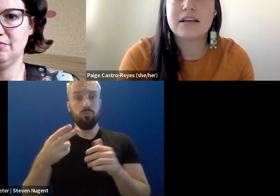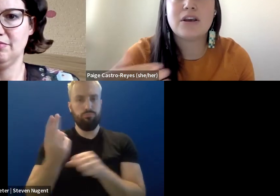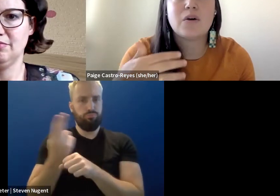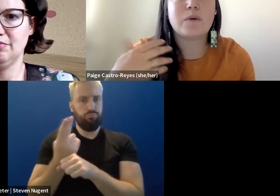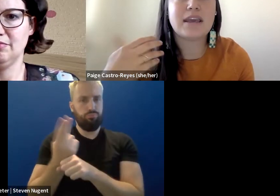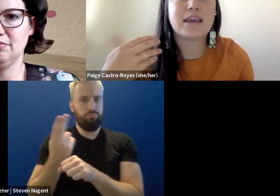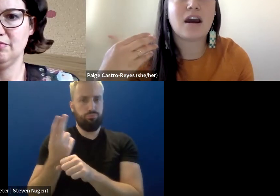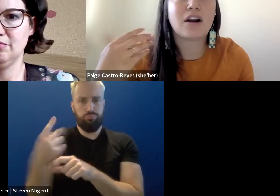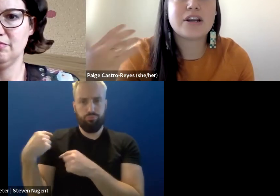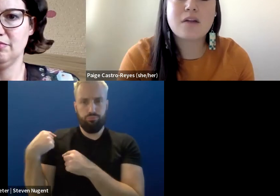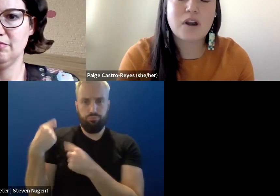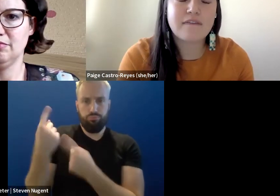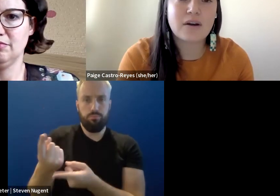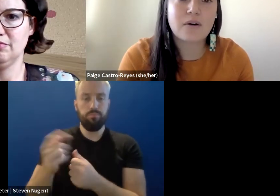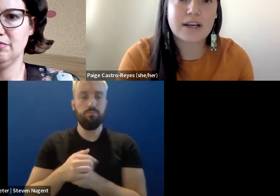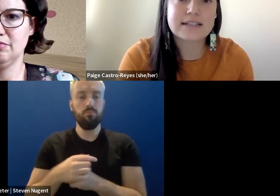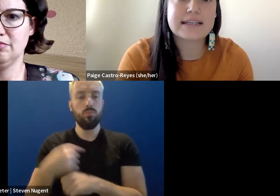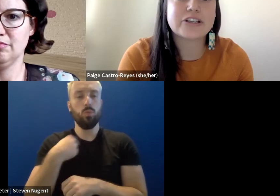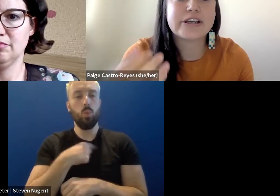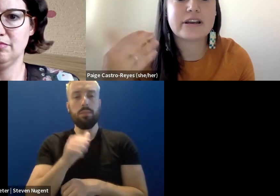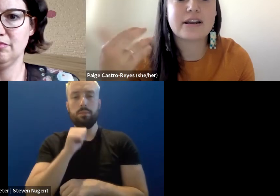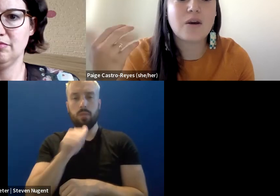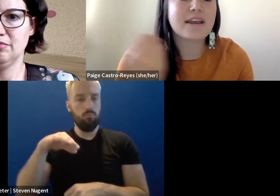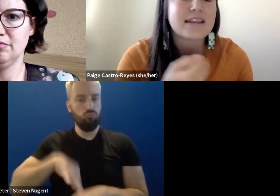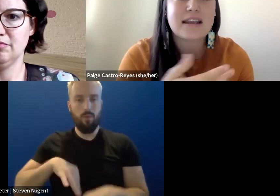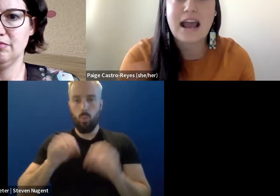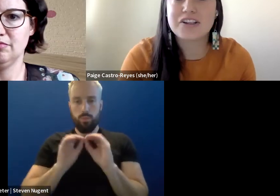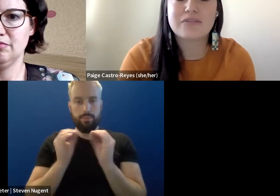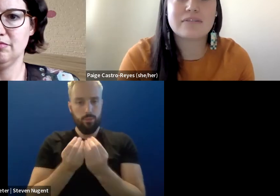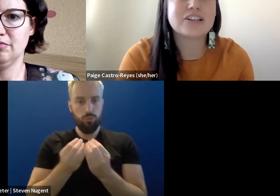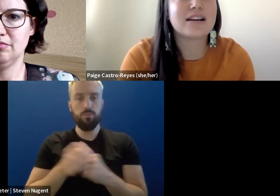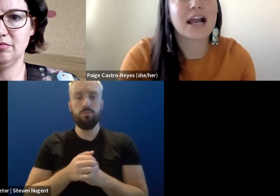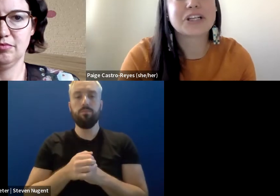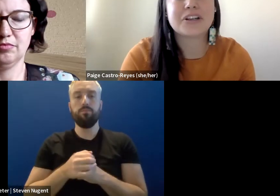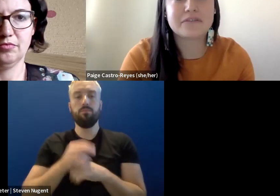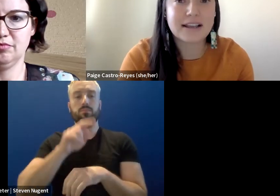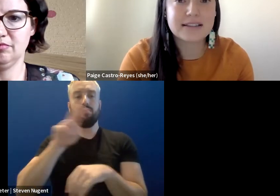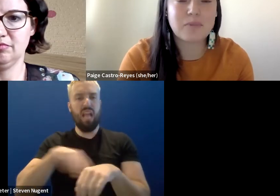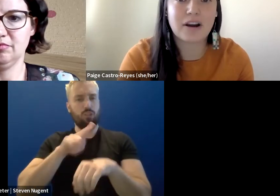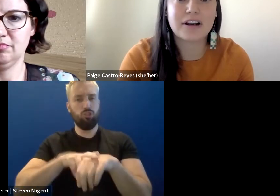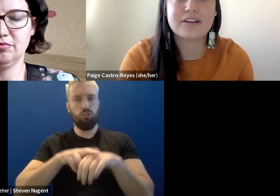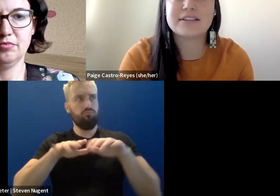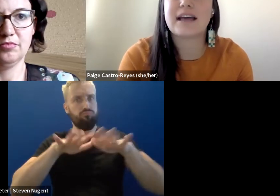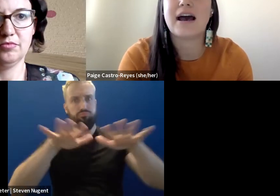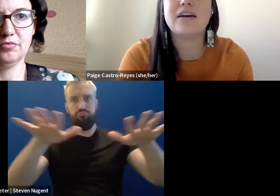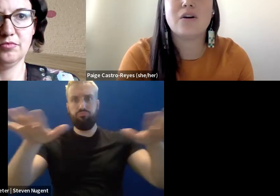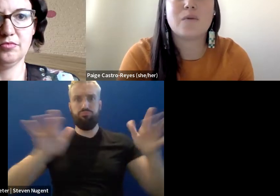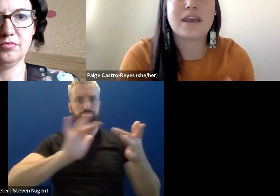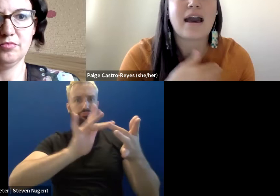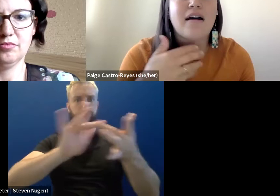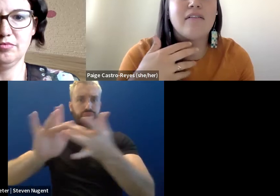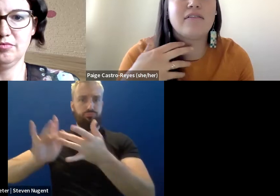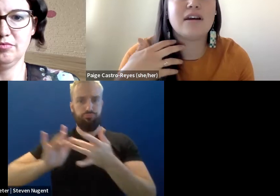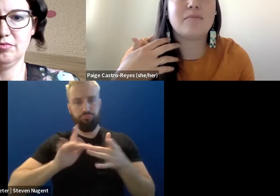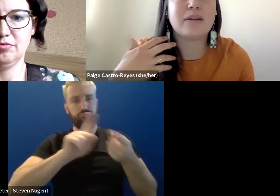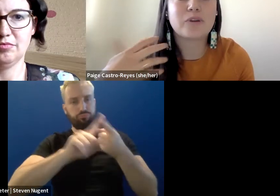past. We are a nonprofit organization with national reach and national friends and partners that